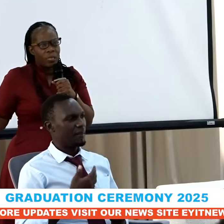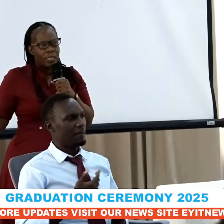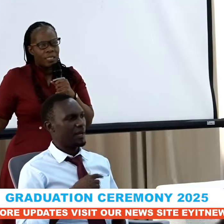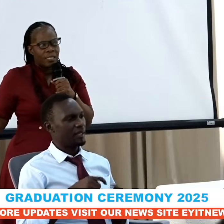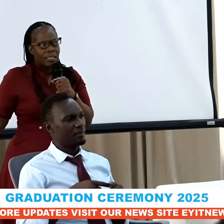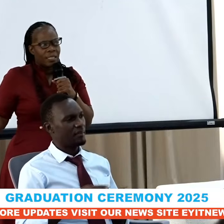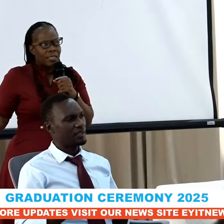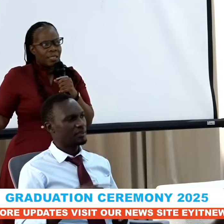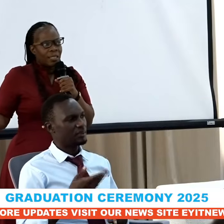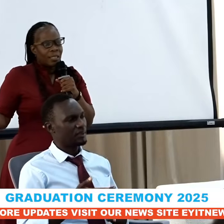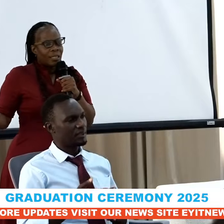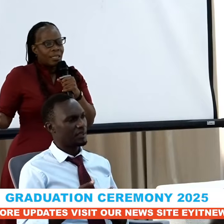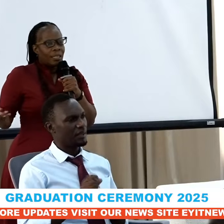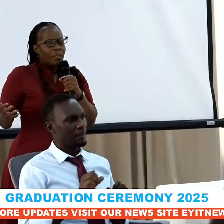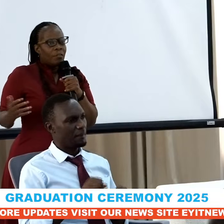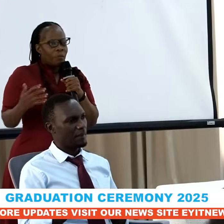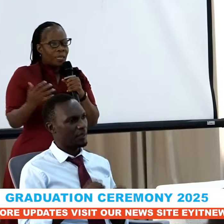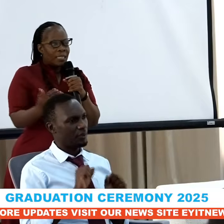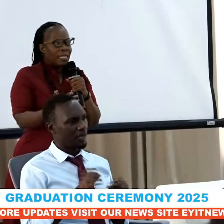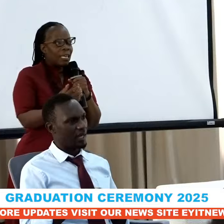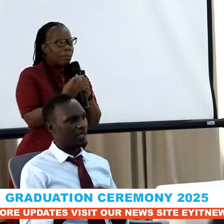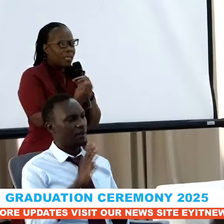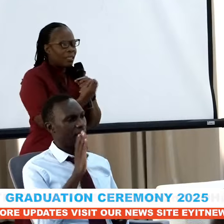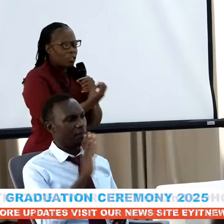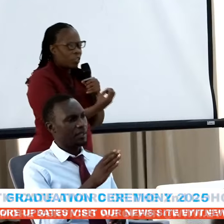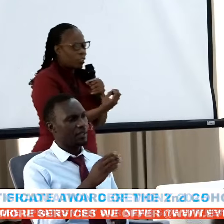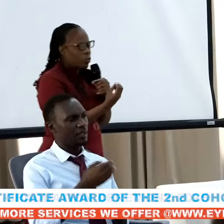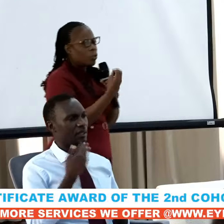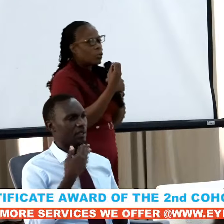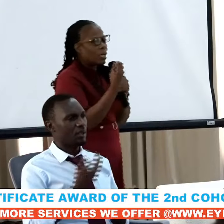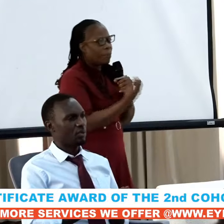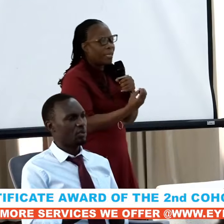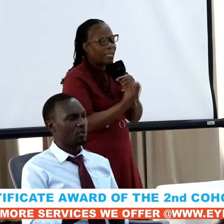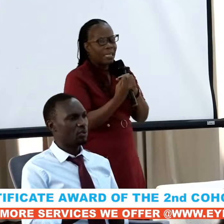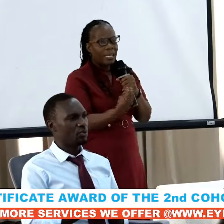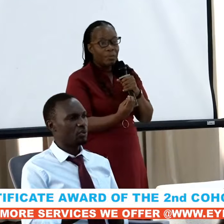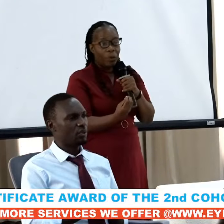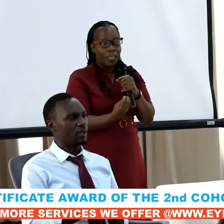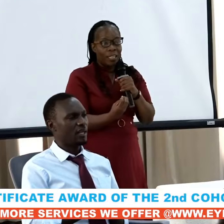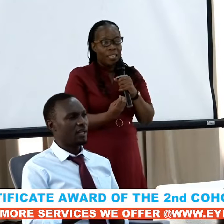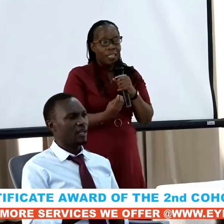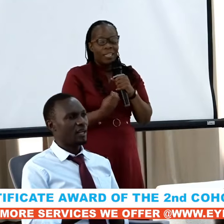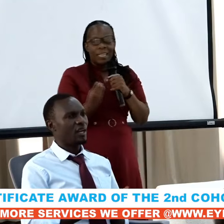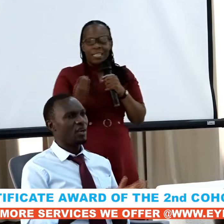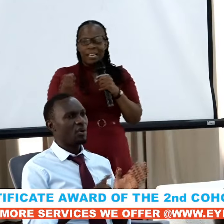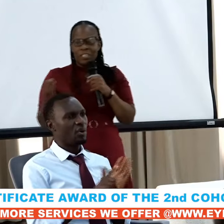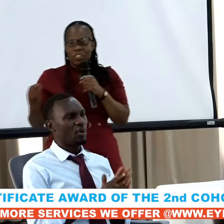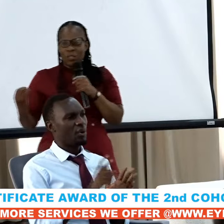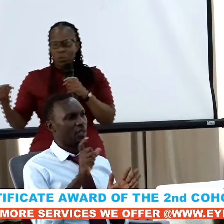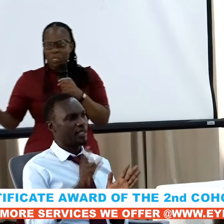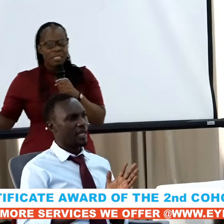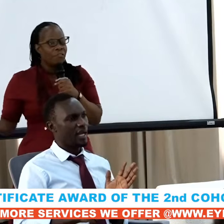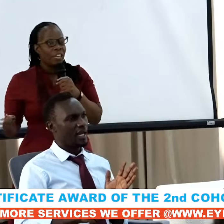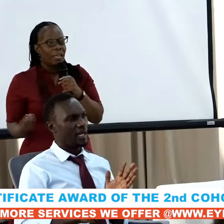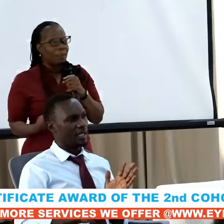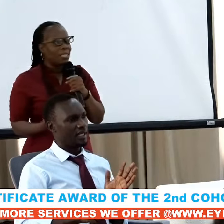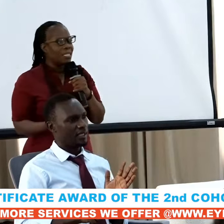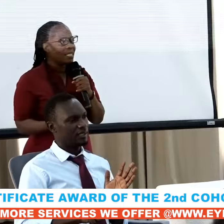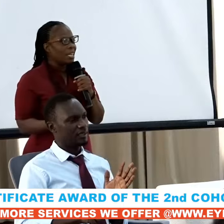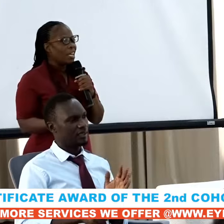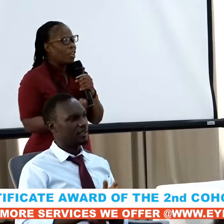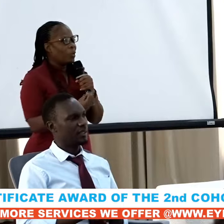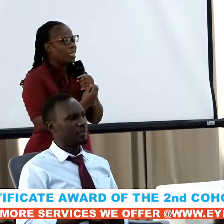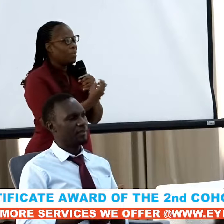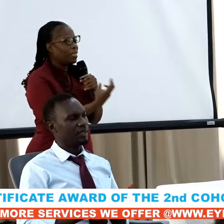you want. From that day, he picked the strength to campaign as a head boy, and he had a chance to meet